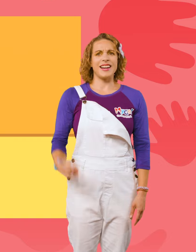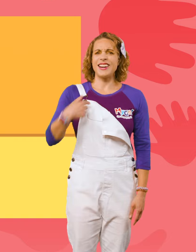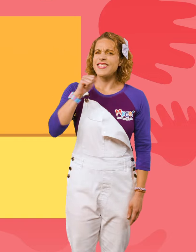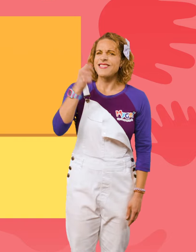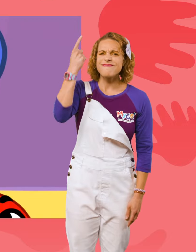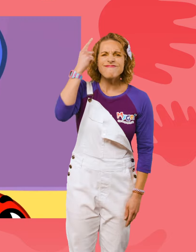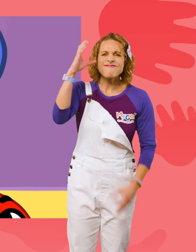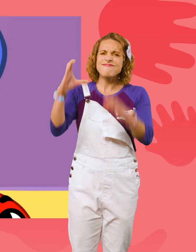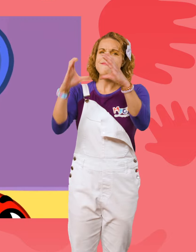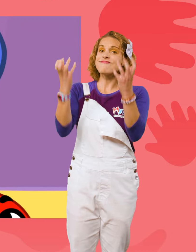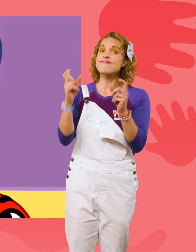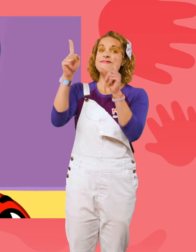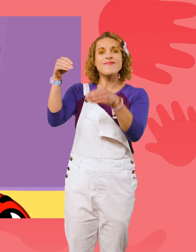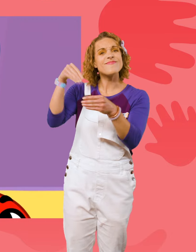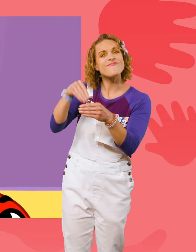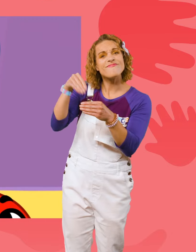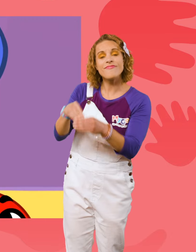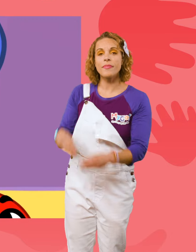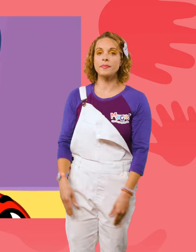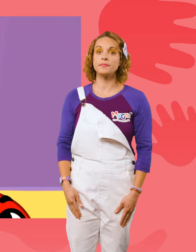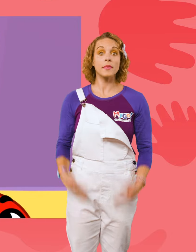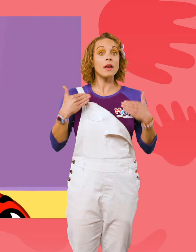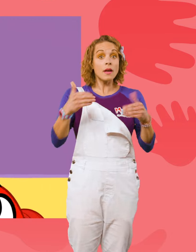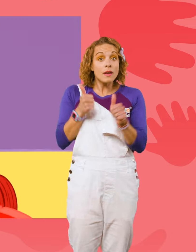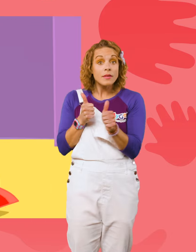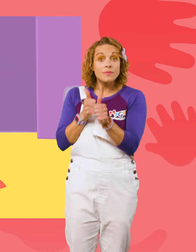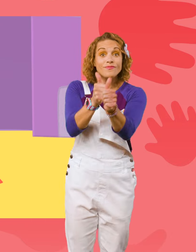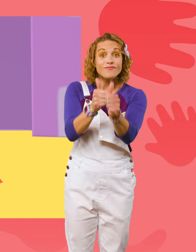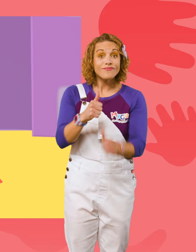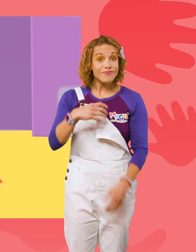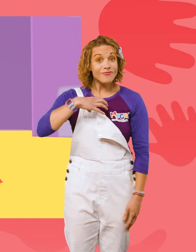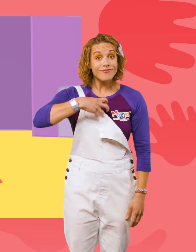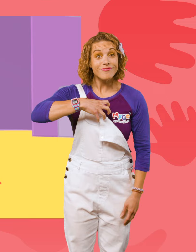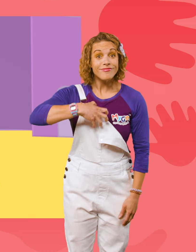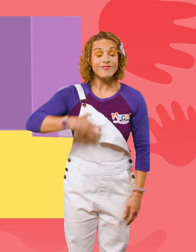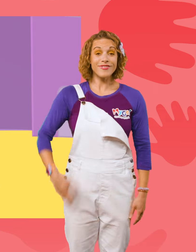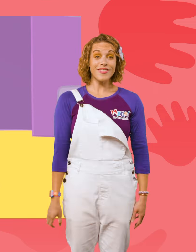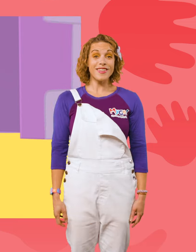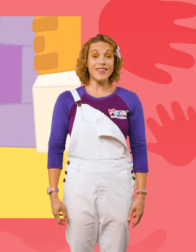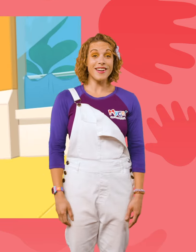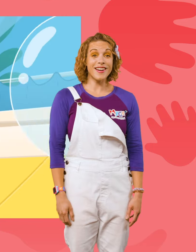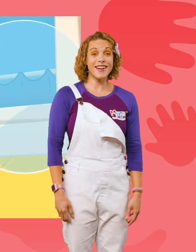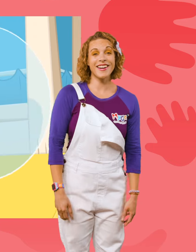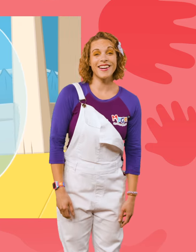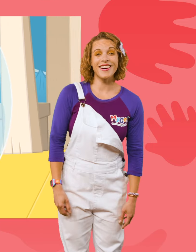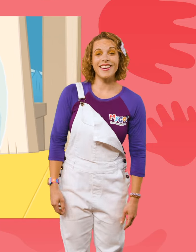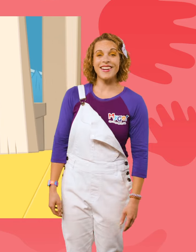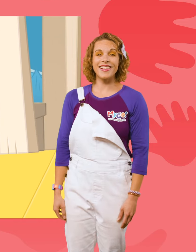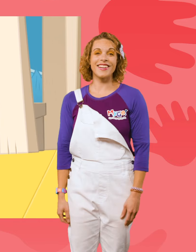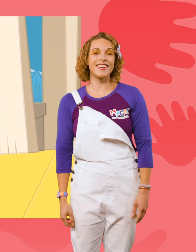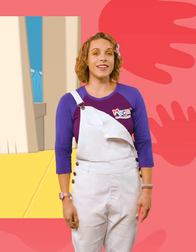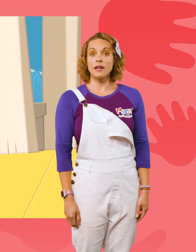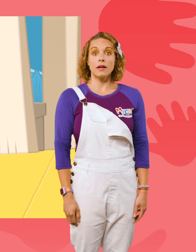I don't think Boba wants to go inside. Let's go after it, Morphle.